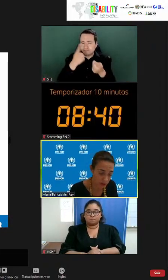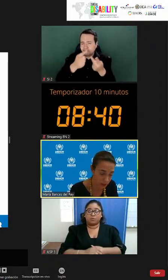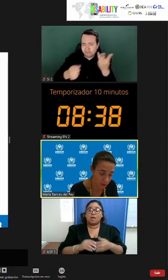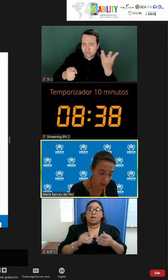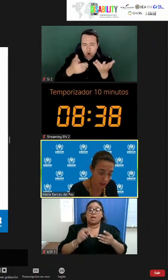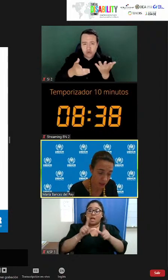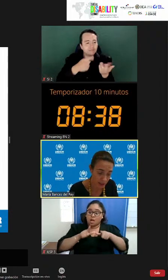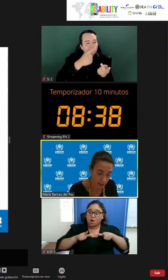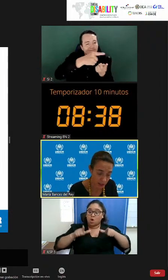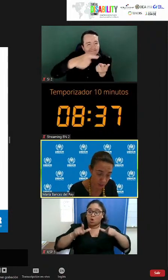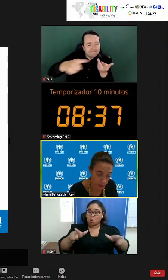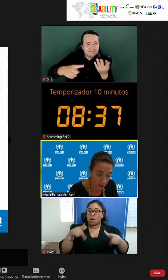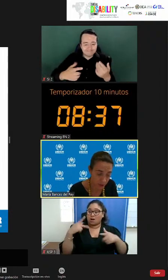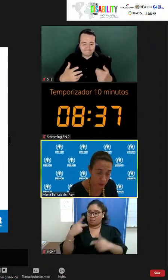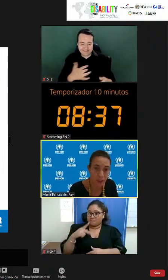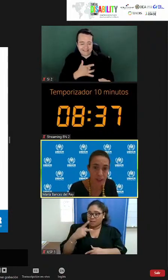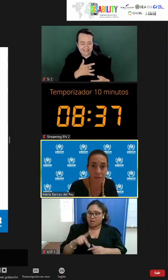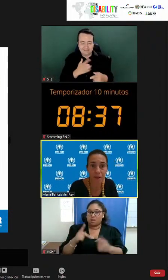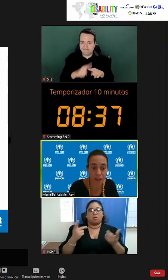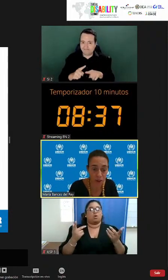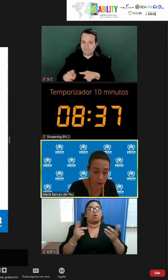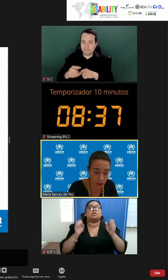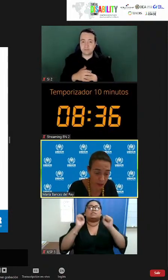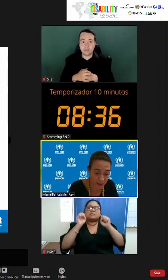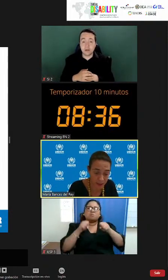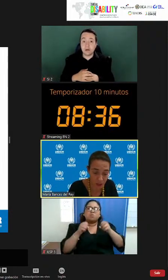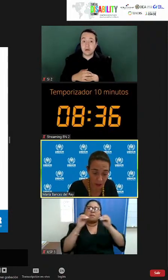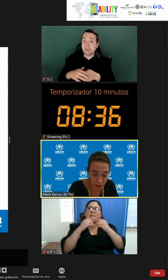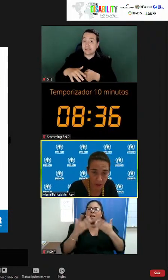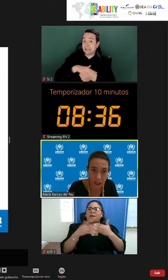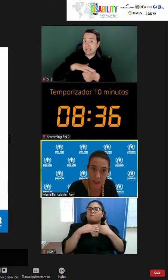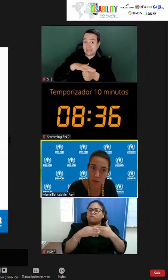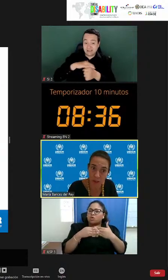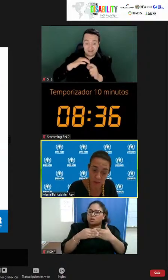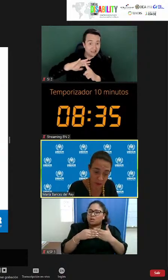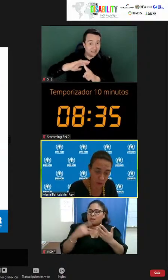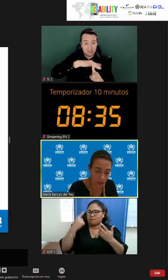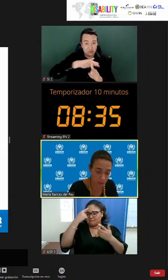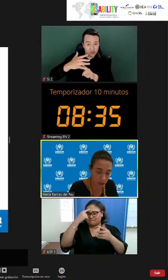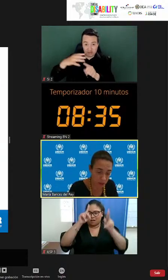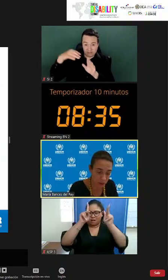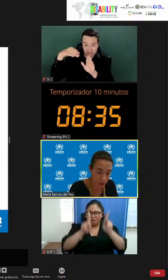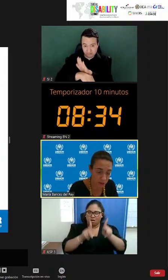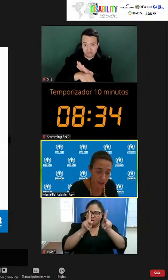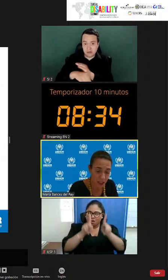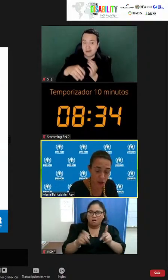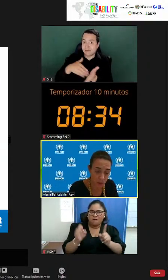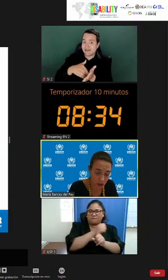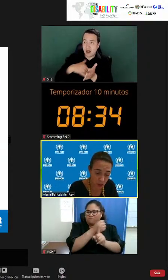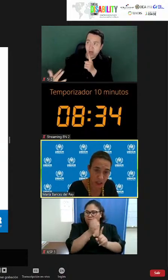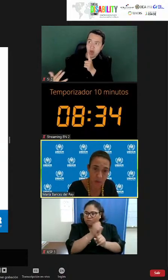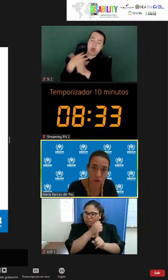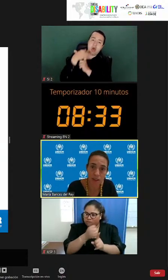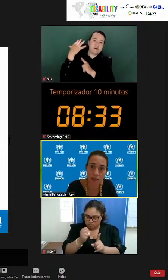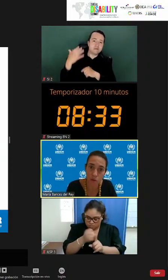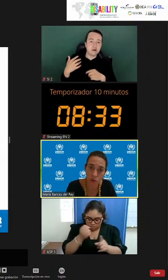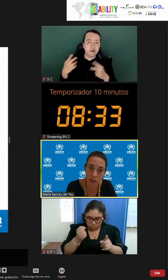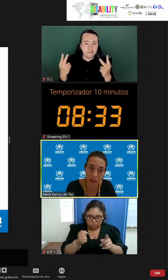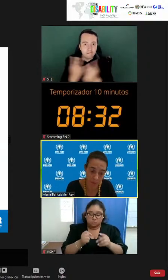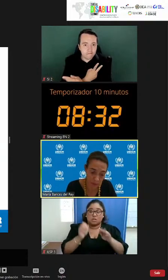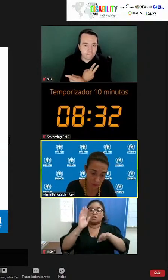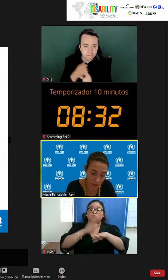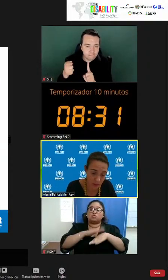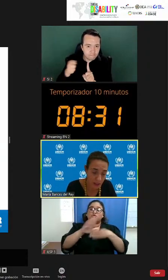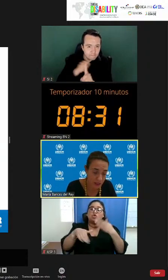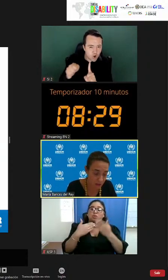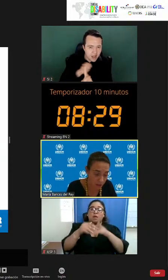factors in crisis fire at times we need it can be vulnerable to exploitation violence